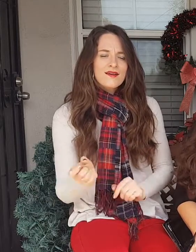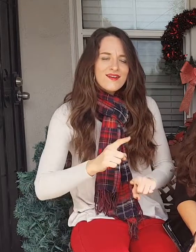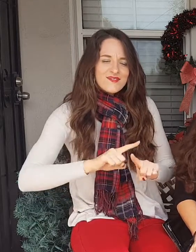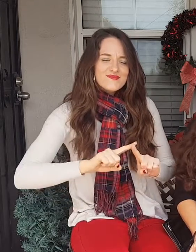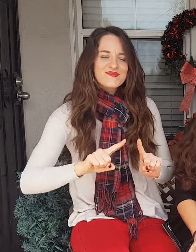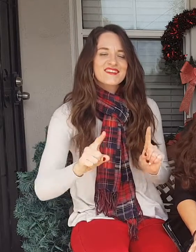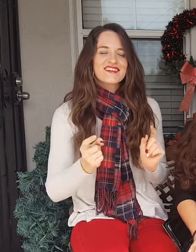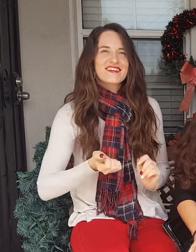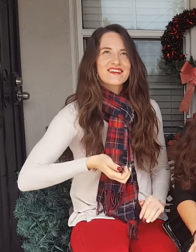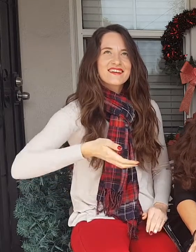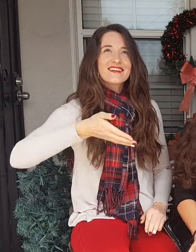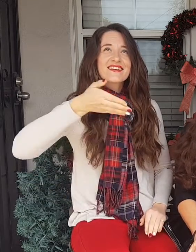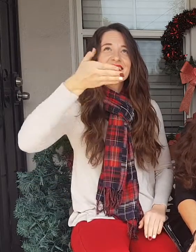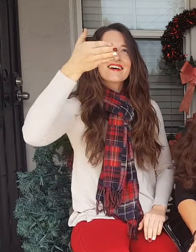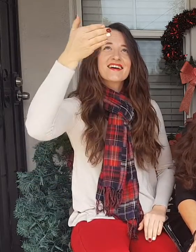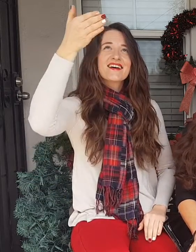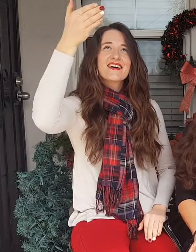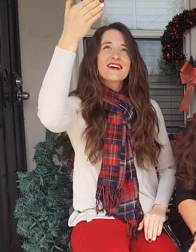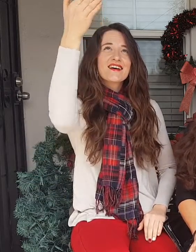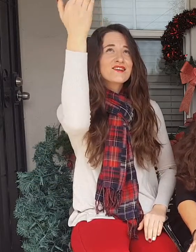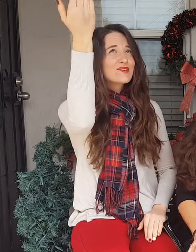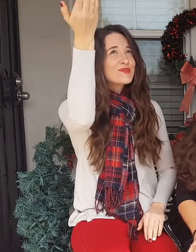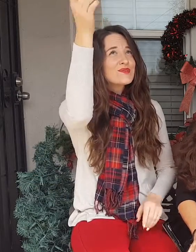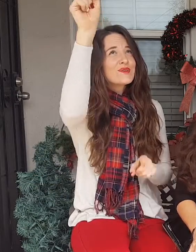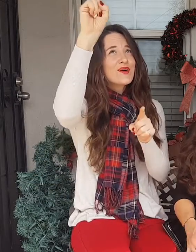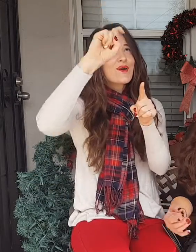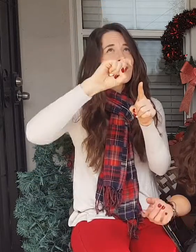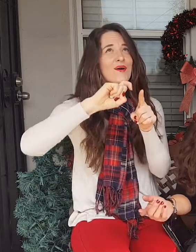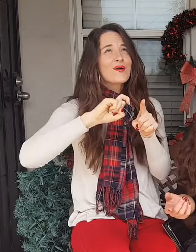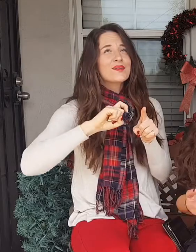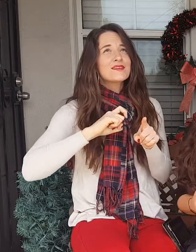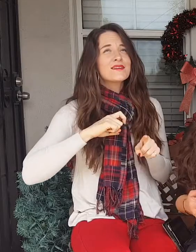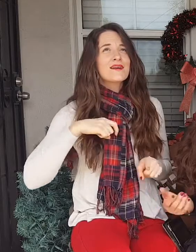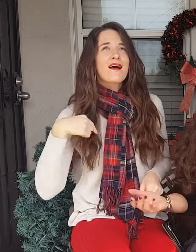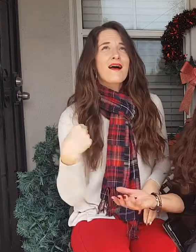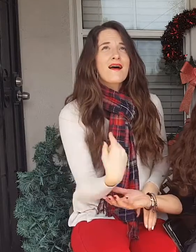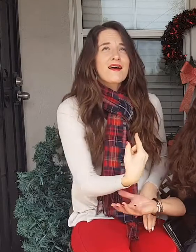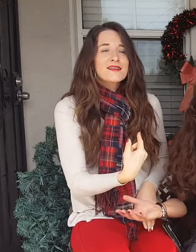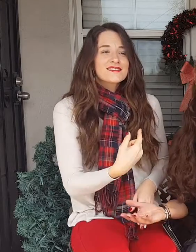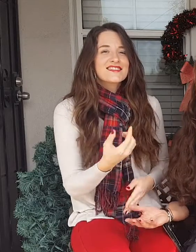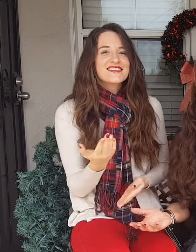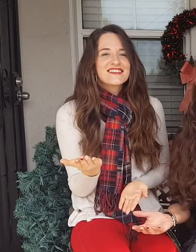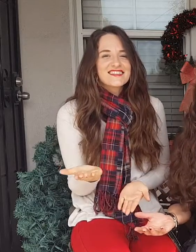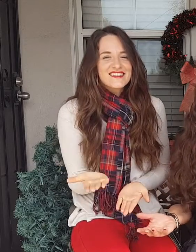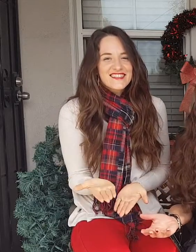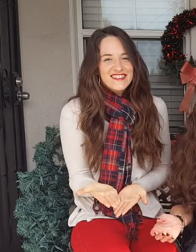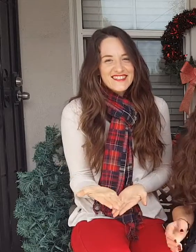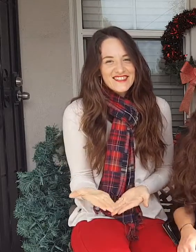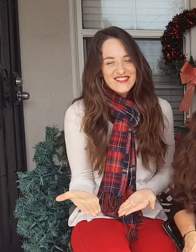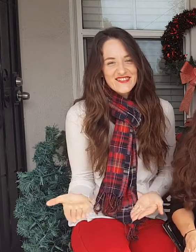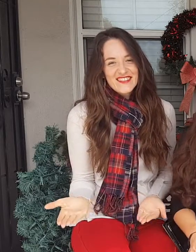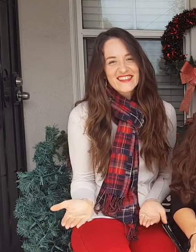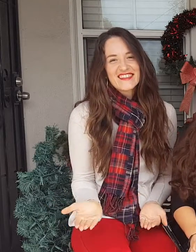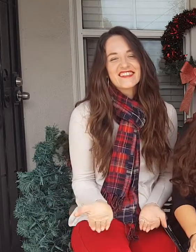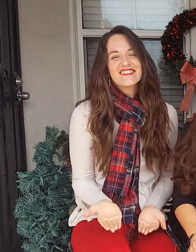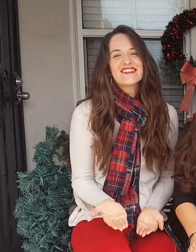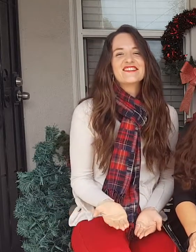shine. But God, who called us here